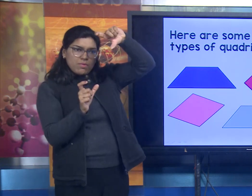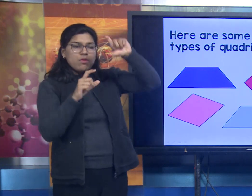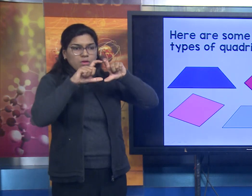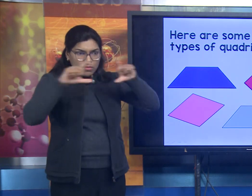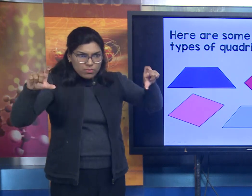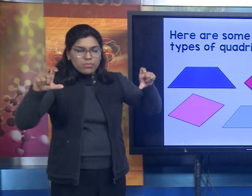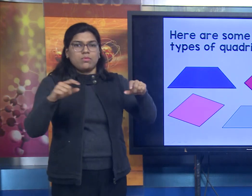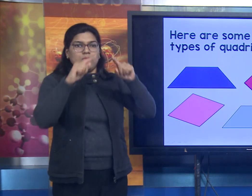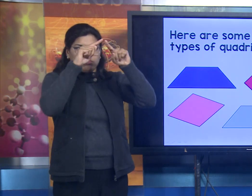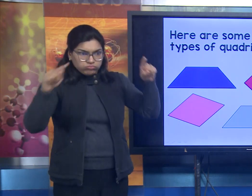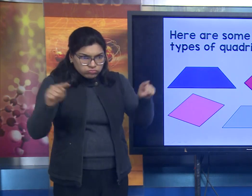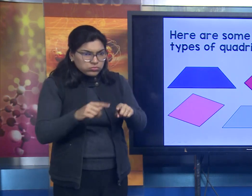but the shape is different.